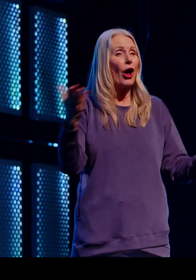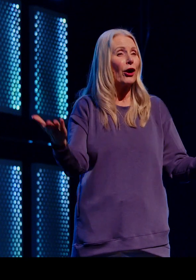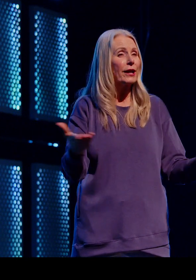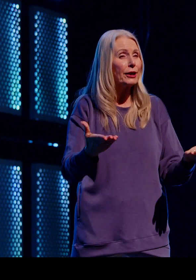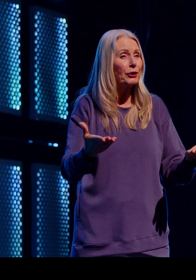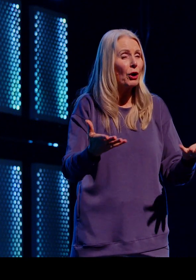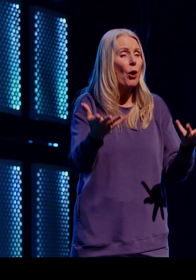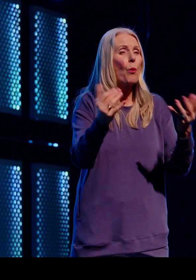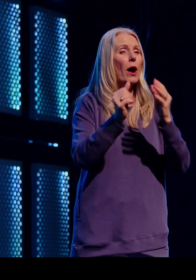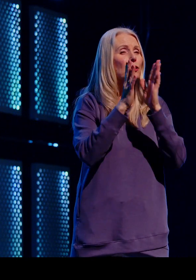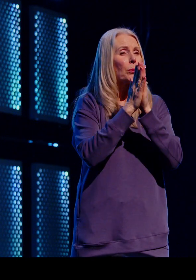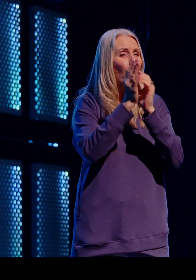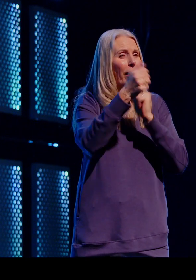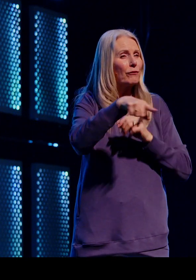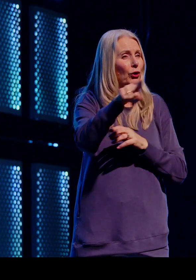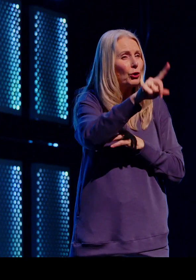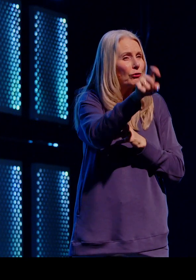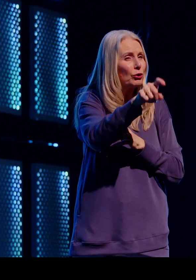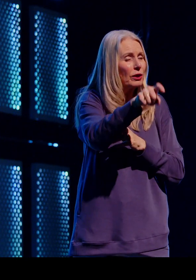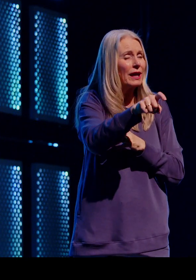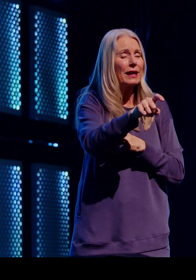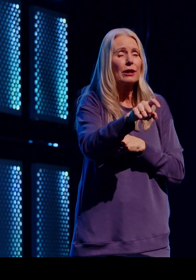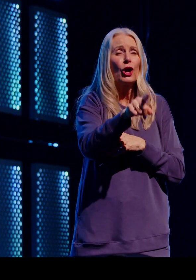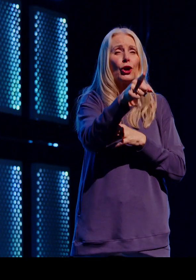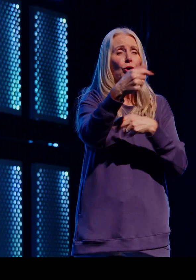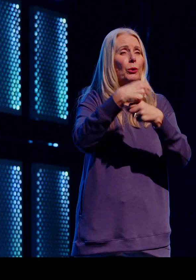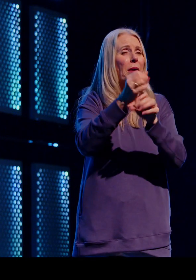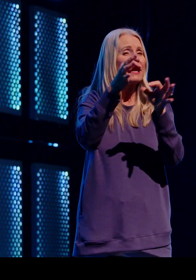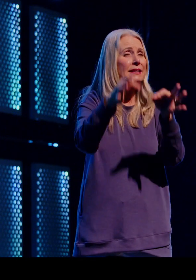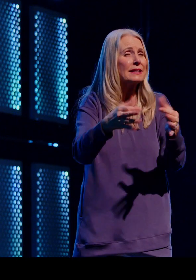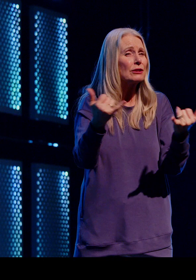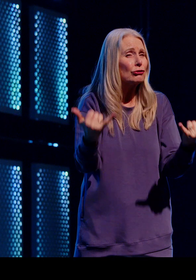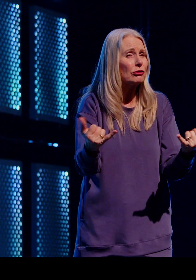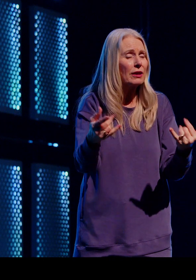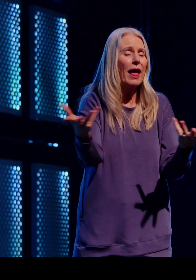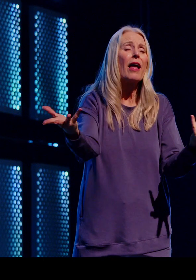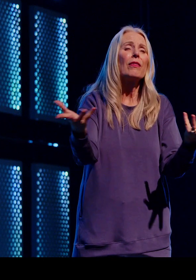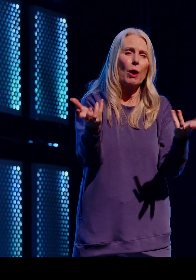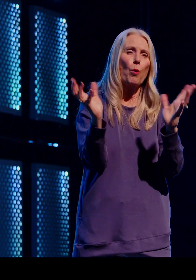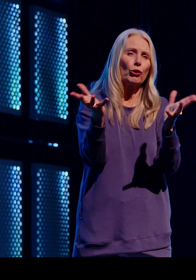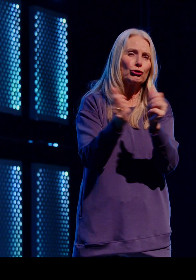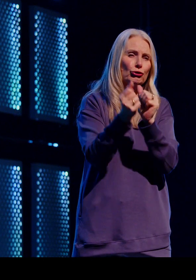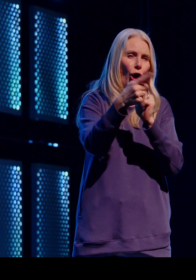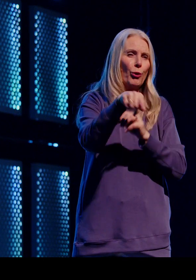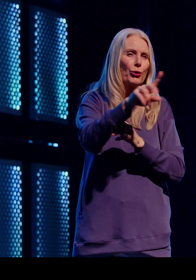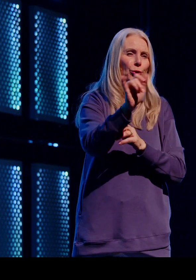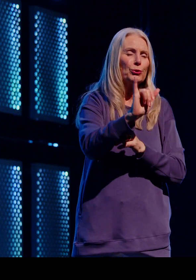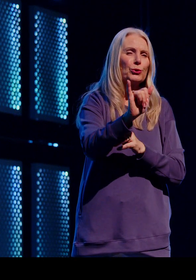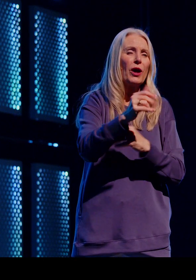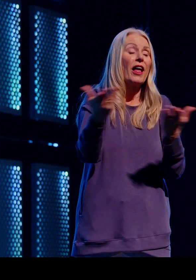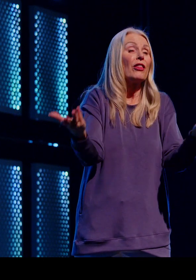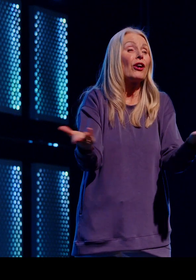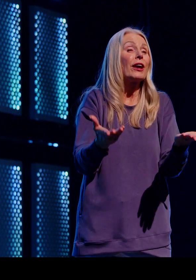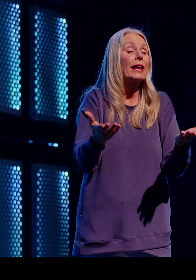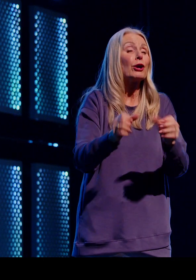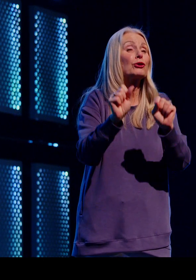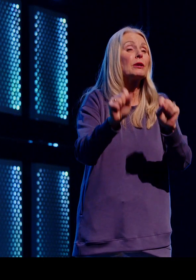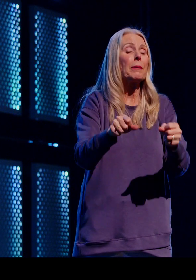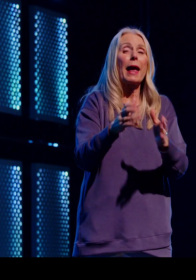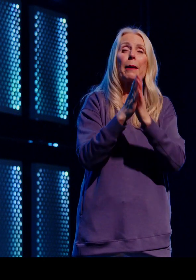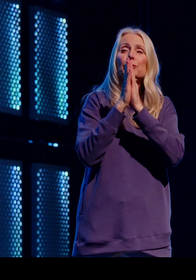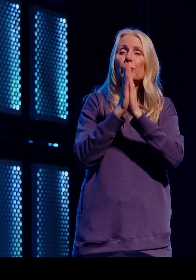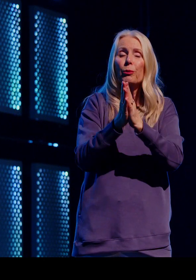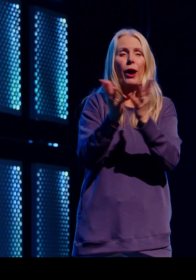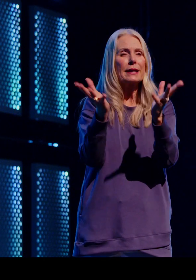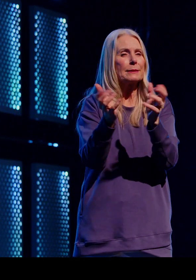To be able to pray for you if necessary. If you've made any sort of decision today, man, they would love to talk to you about it. They're just here to be able to pray